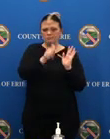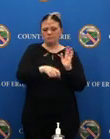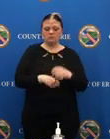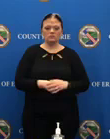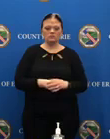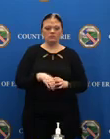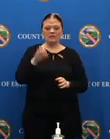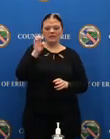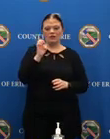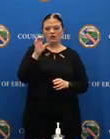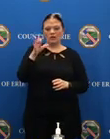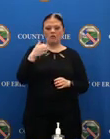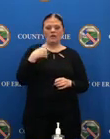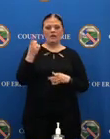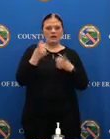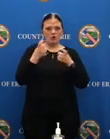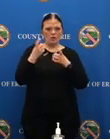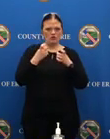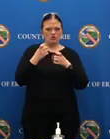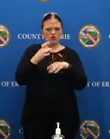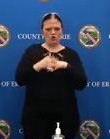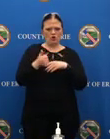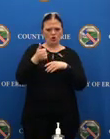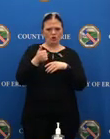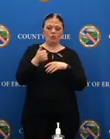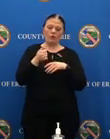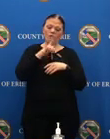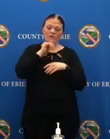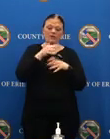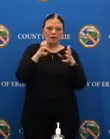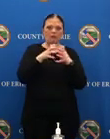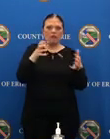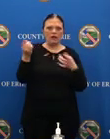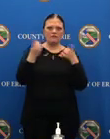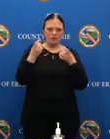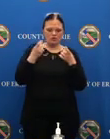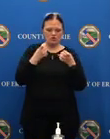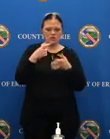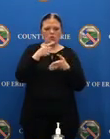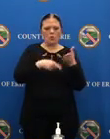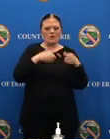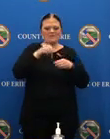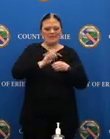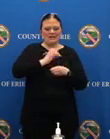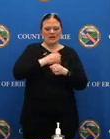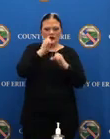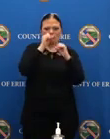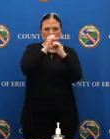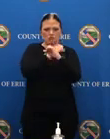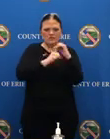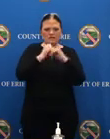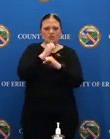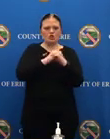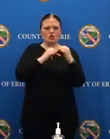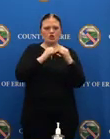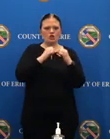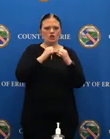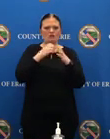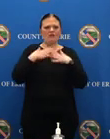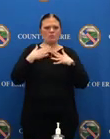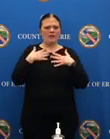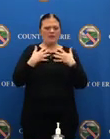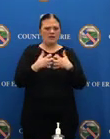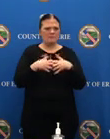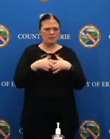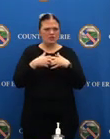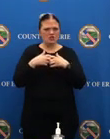Erie County, there was a question that came in earlier. Actually, a lot of questions came in. What's in our strategic ventilator stockpile for the county?